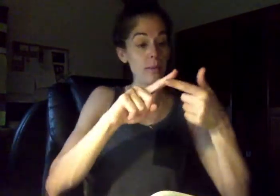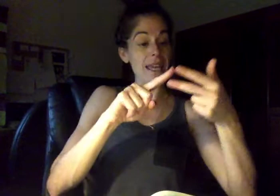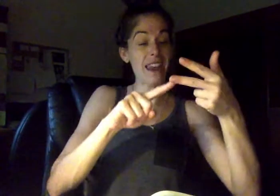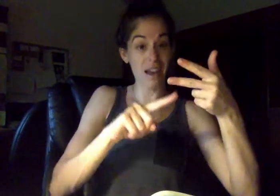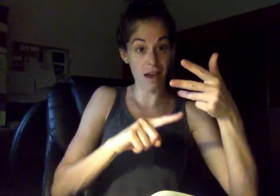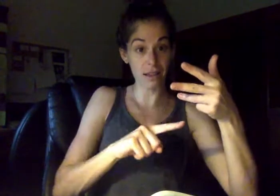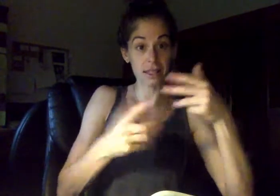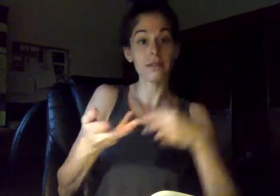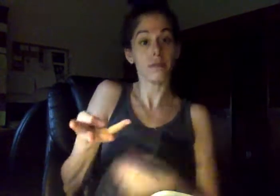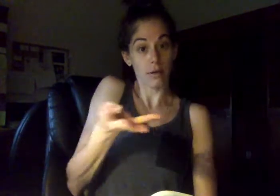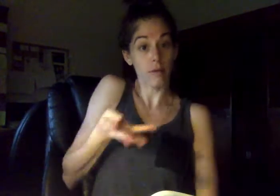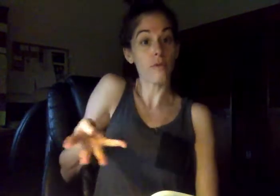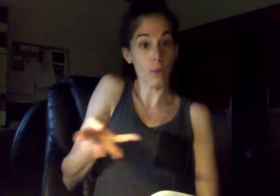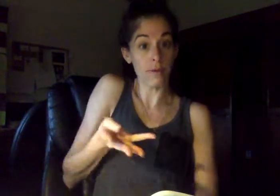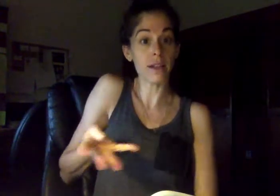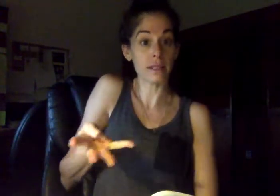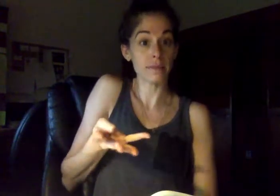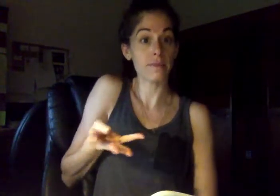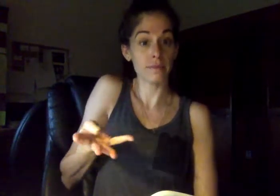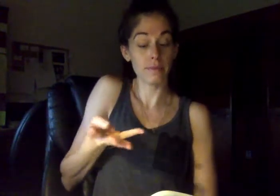and us. 4 of us.